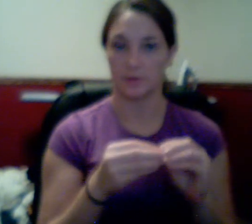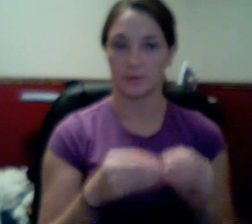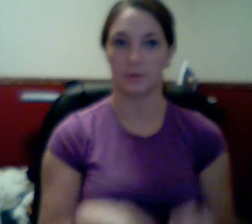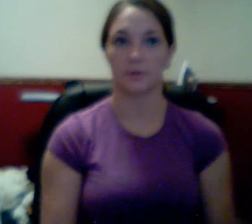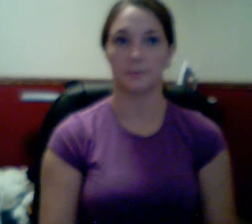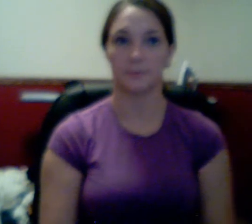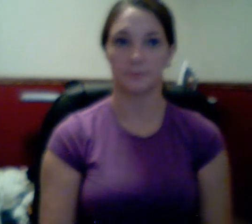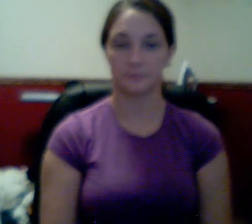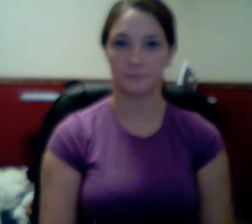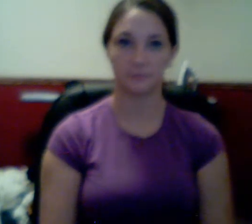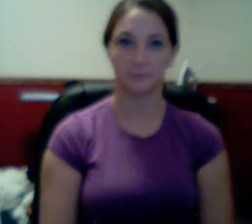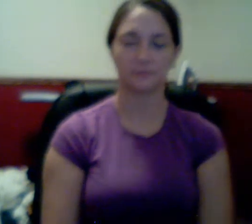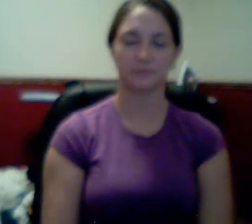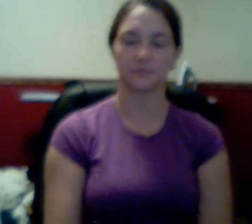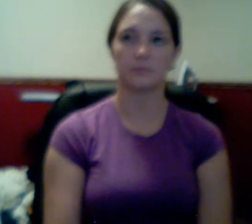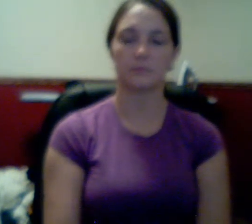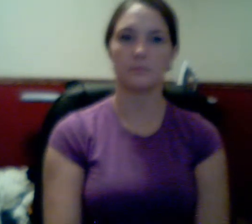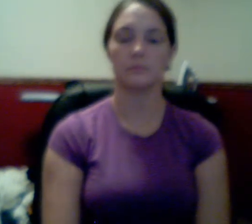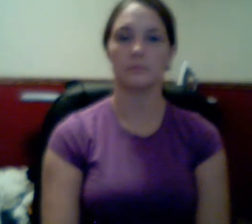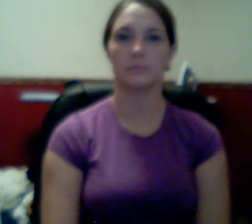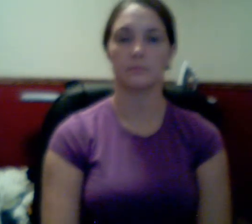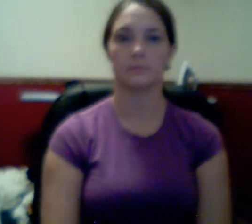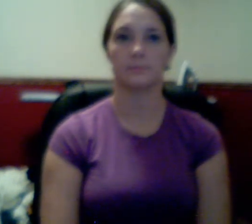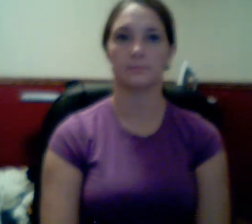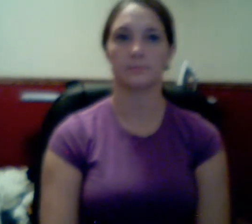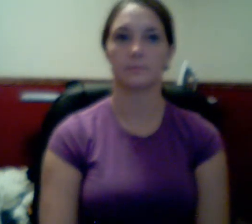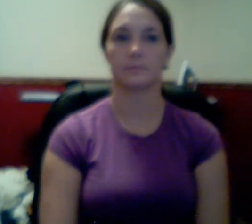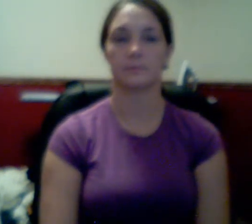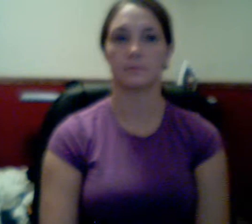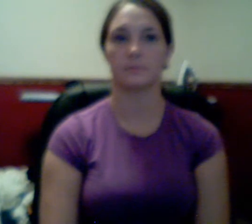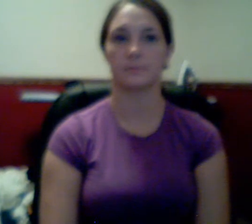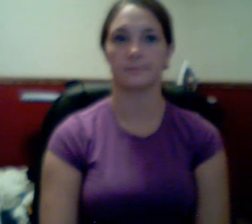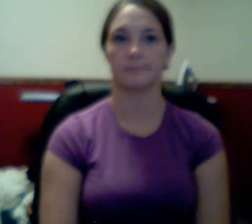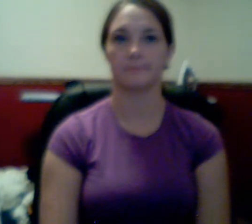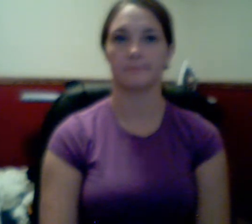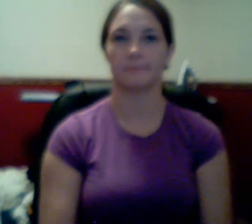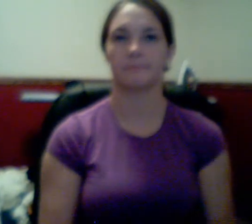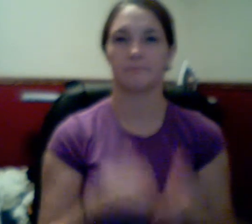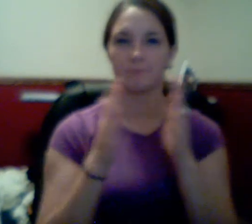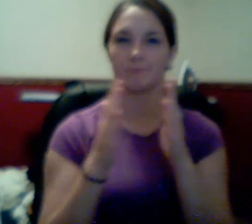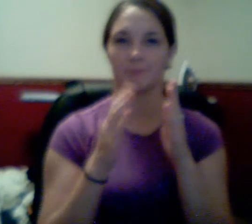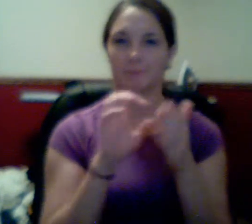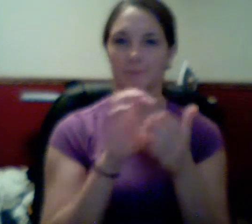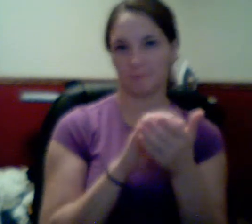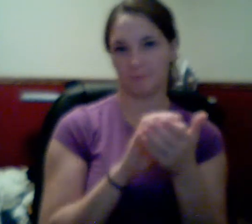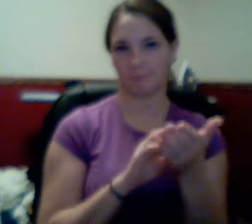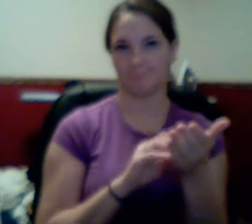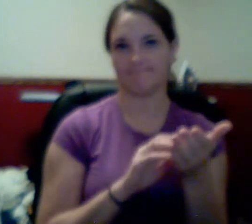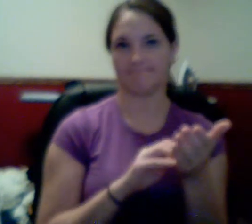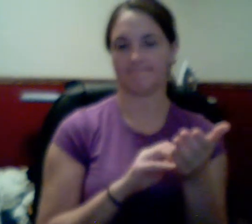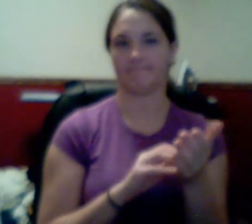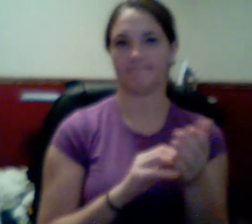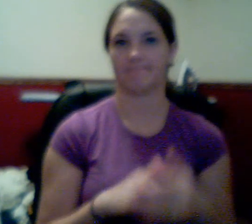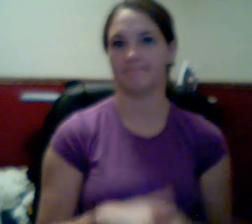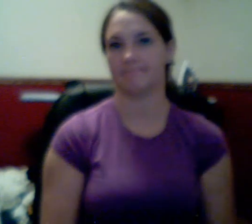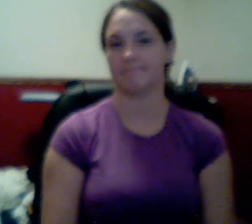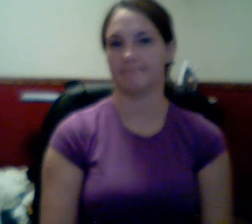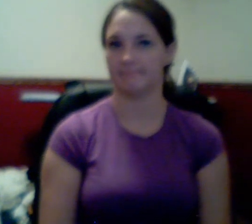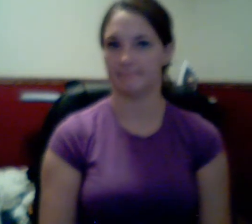here. Okay? So I have this mini cutout of the TI-84 plus over